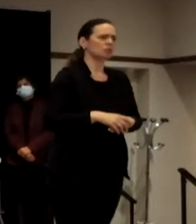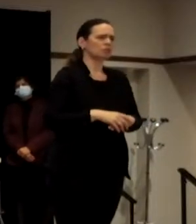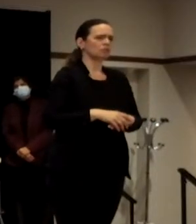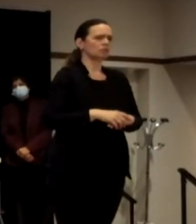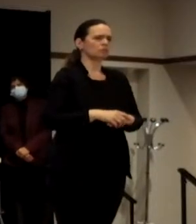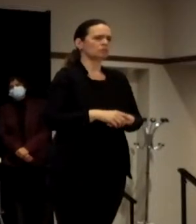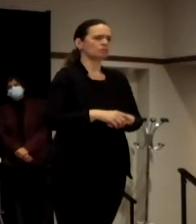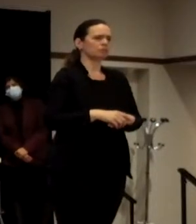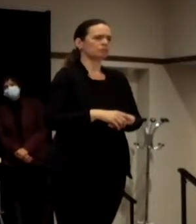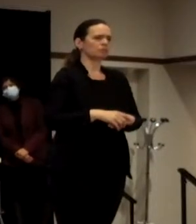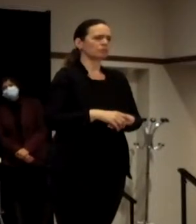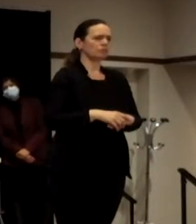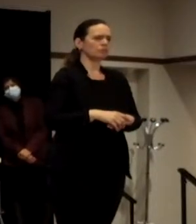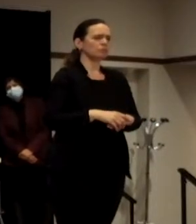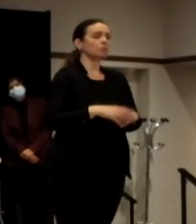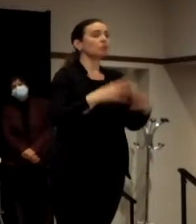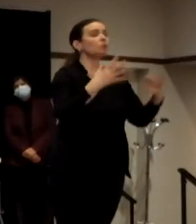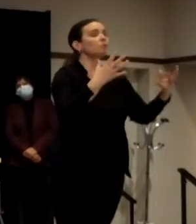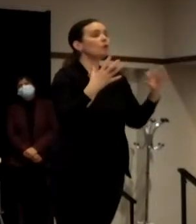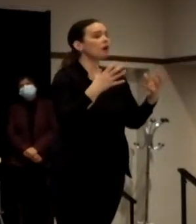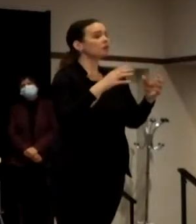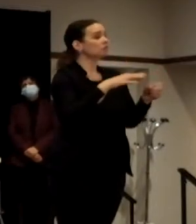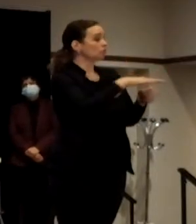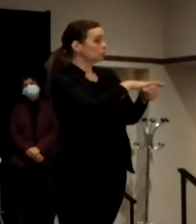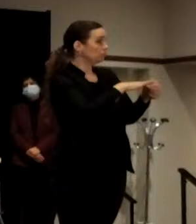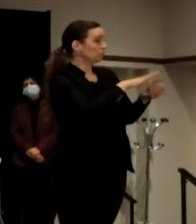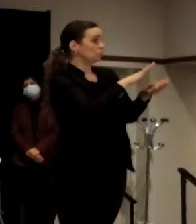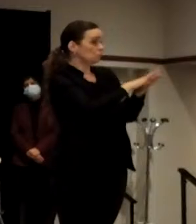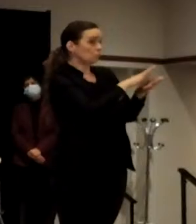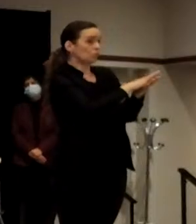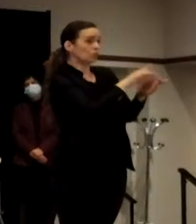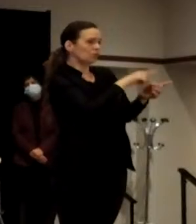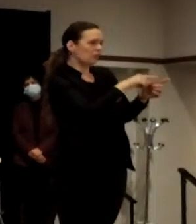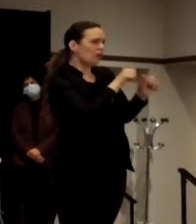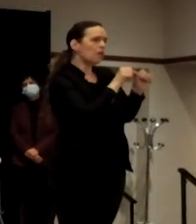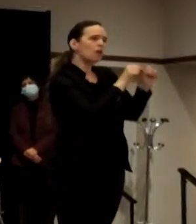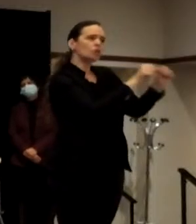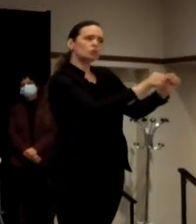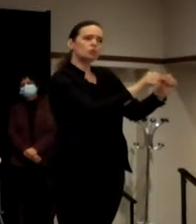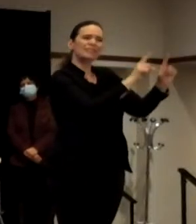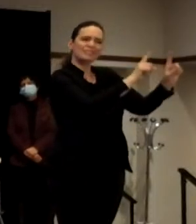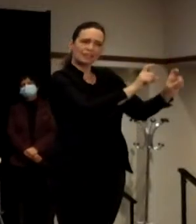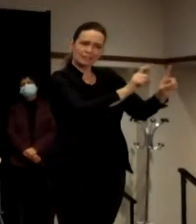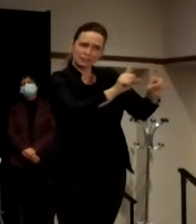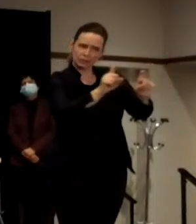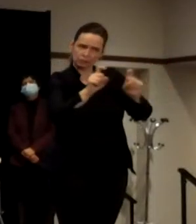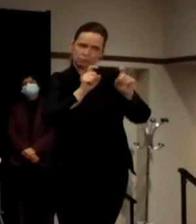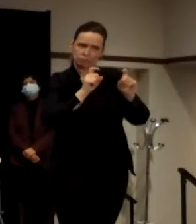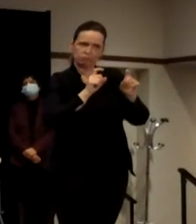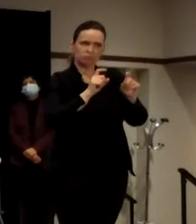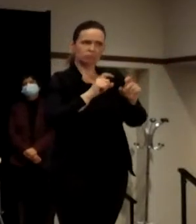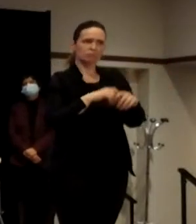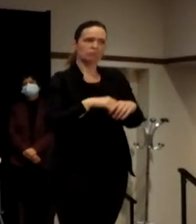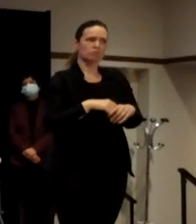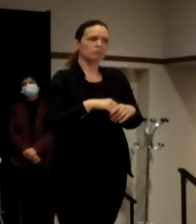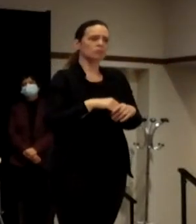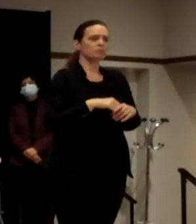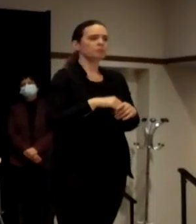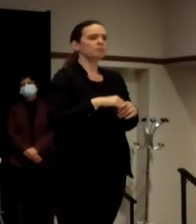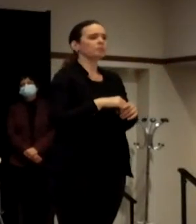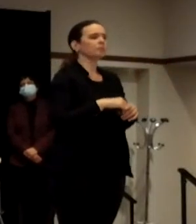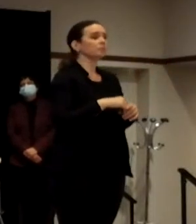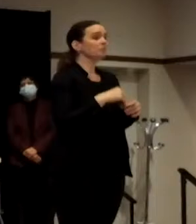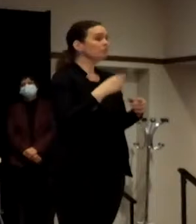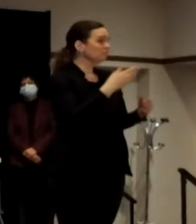participate in our testing program, and we've told the superintendents that. And again, we're testing thousands of